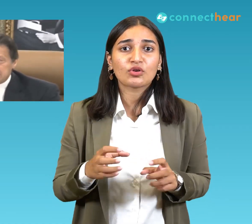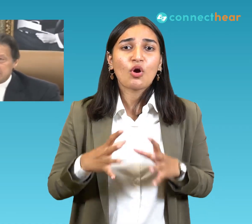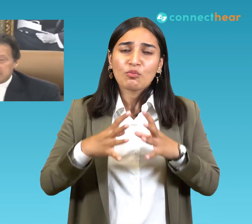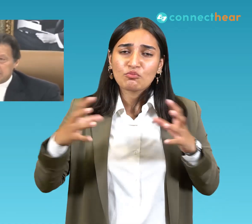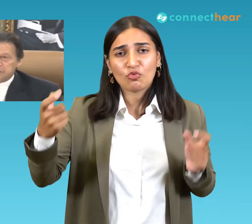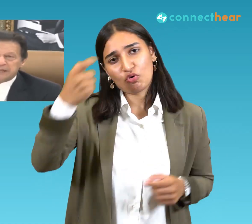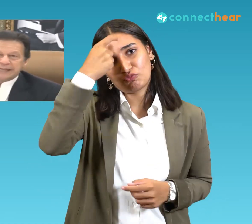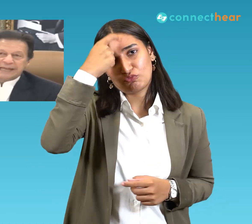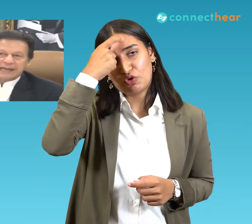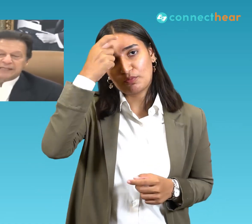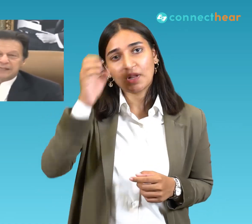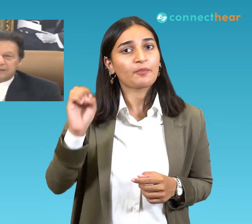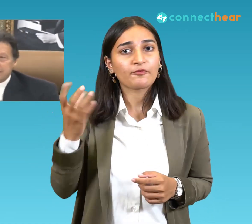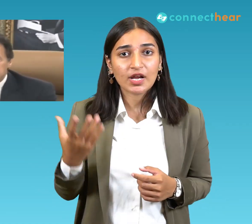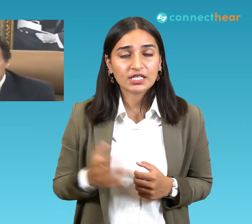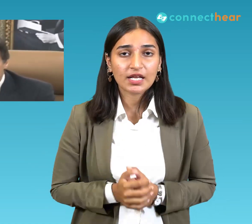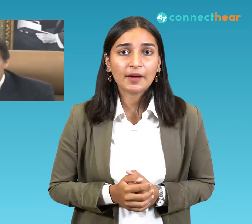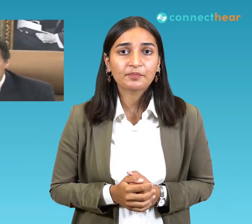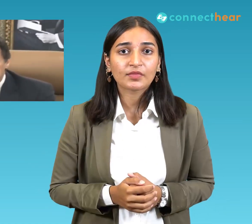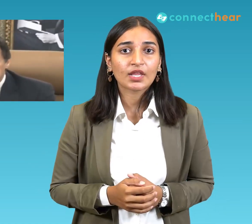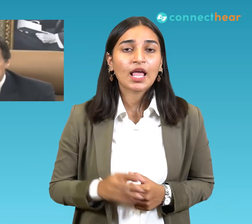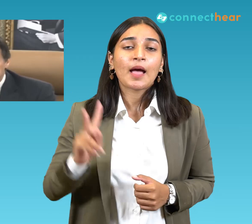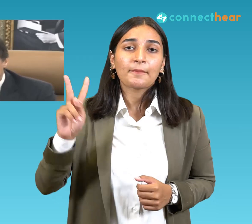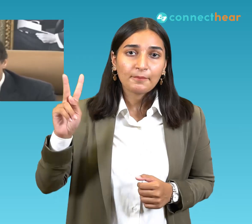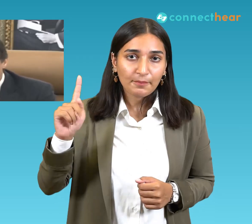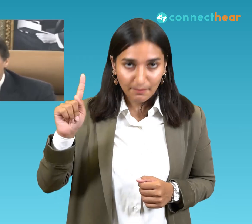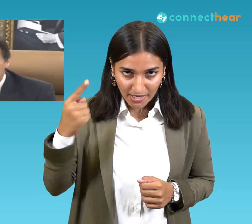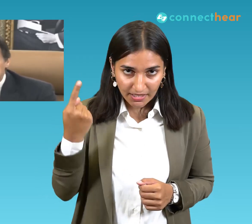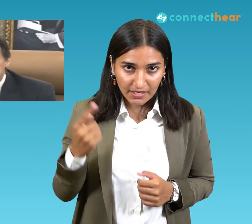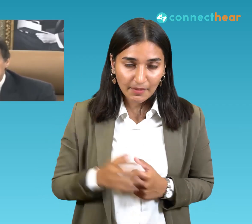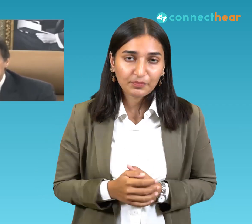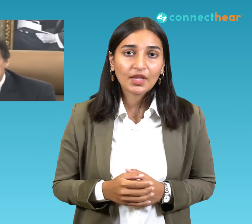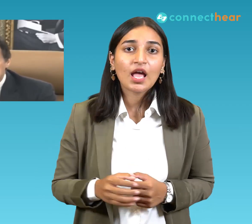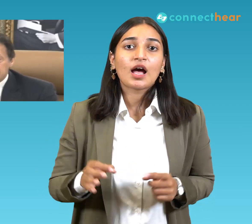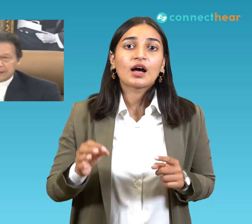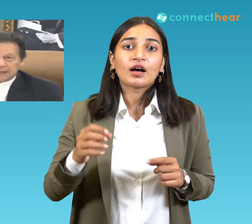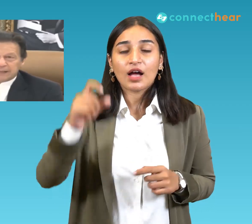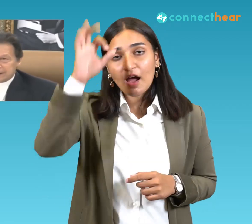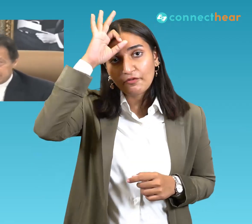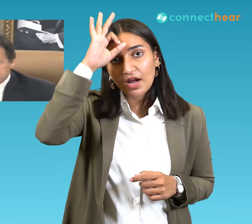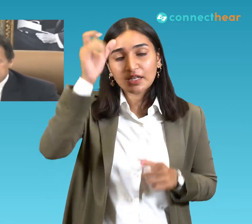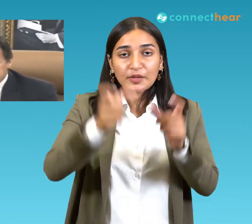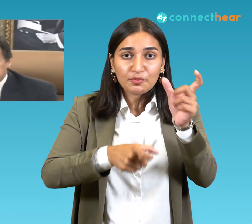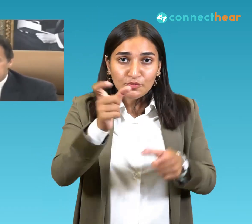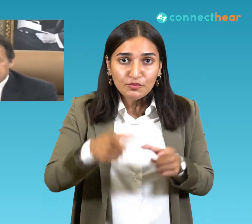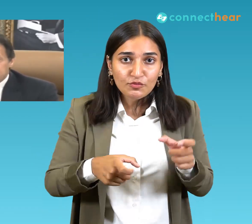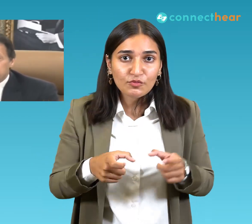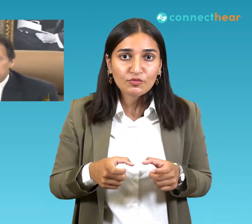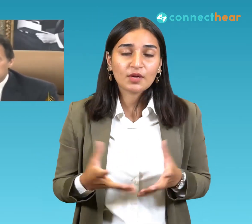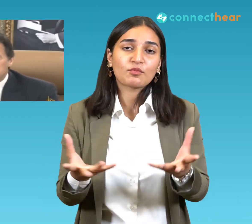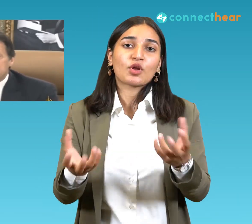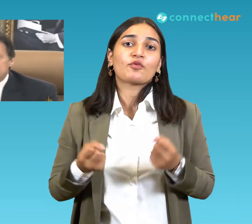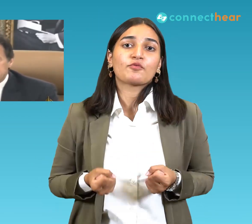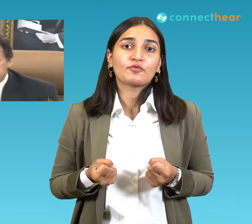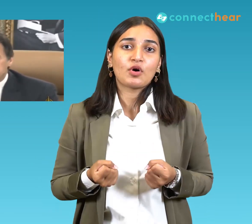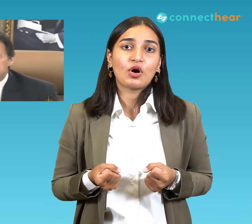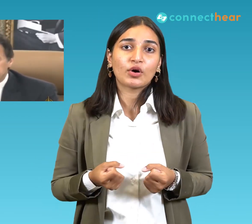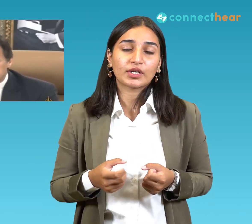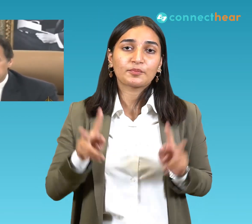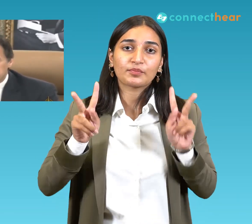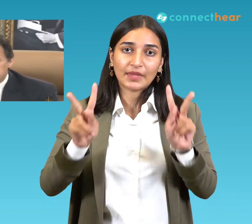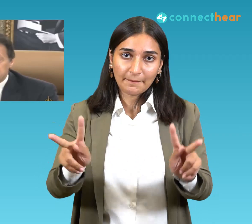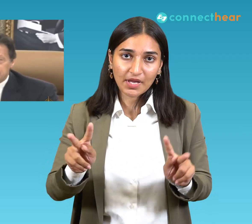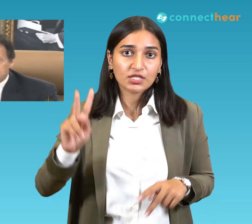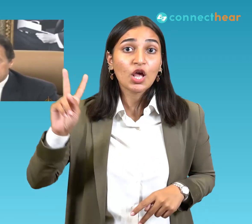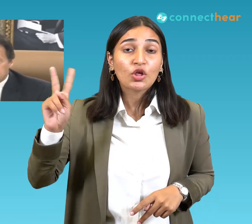of Pakistan. It connects us right up to Central Asia. And as you quite rightly said, Central Asia has this huge untapped